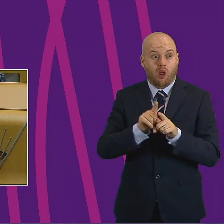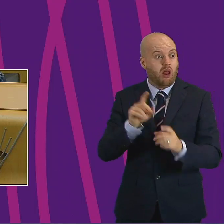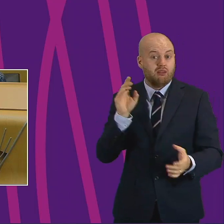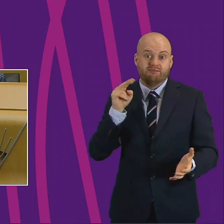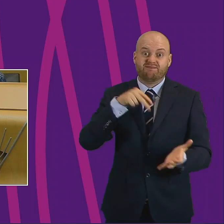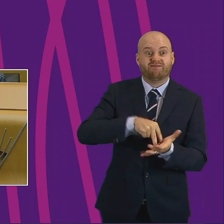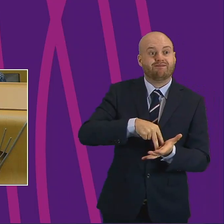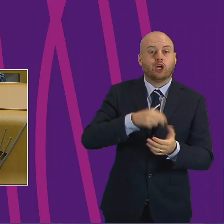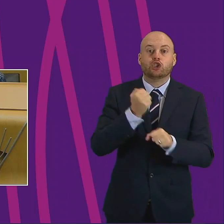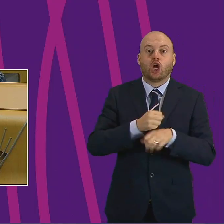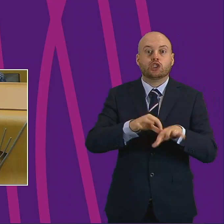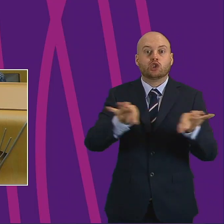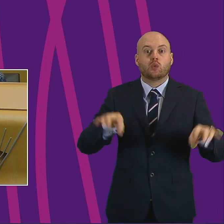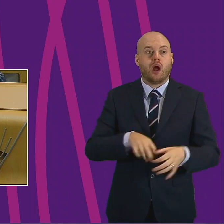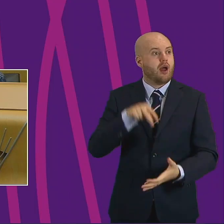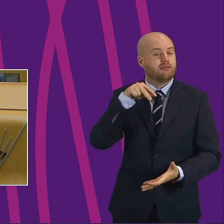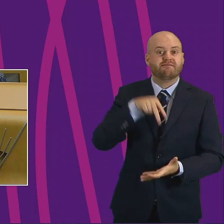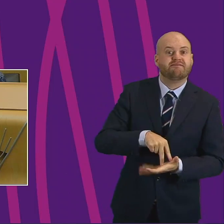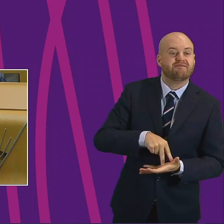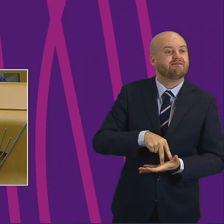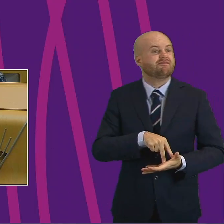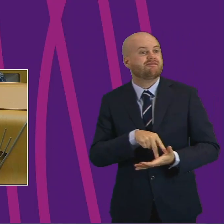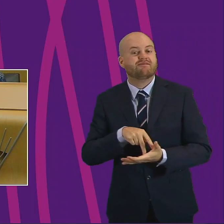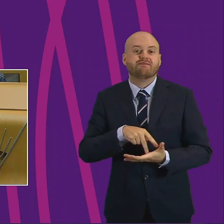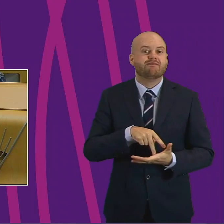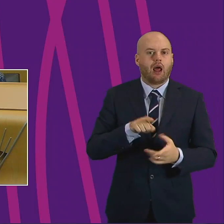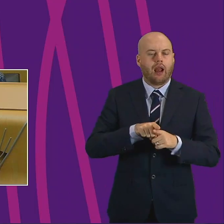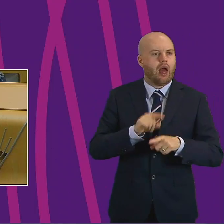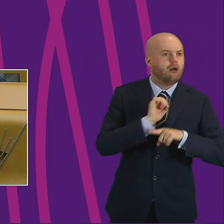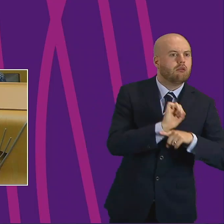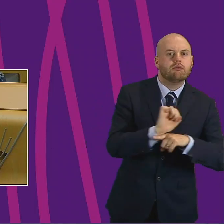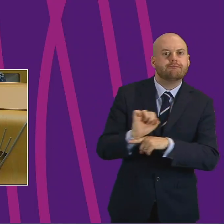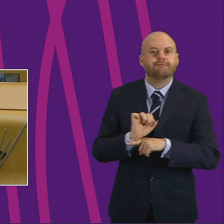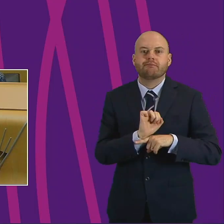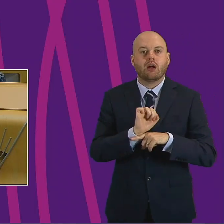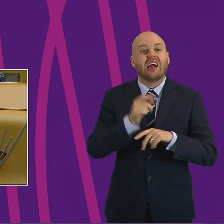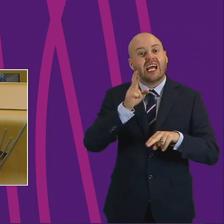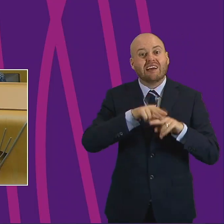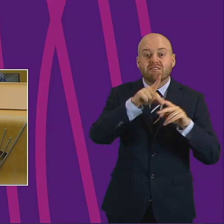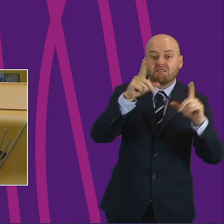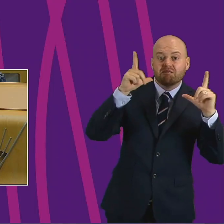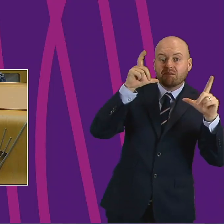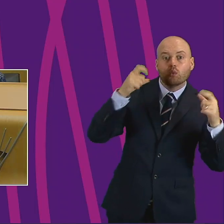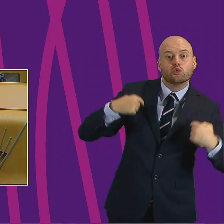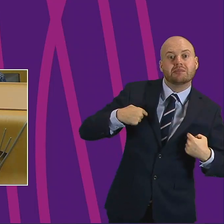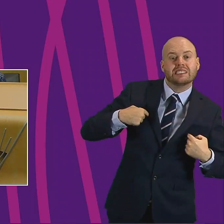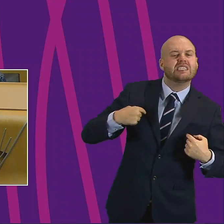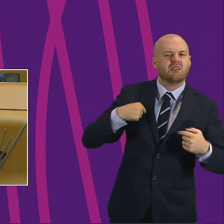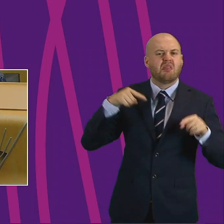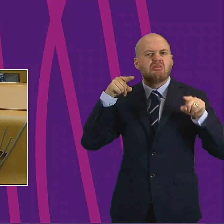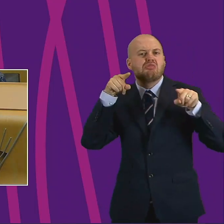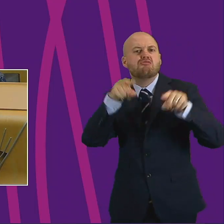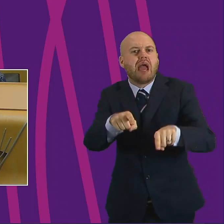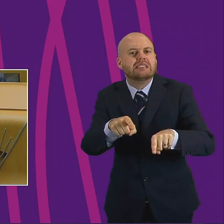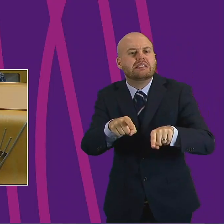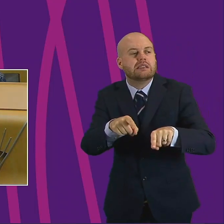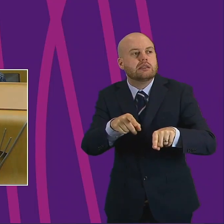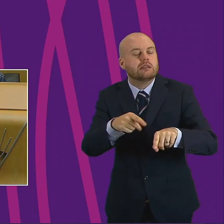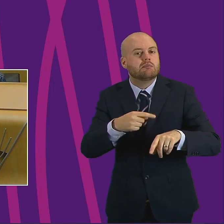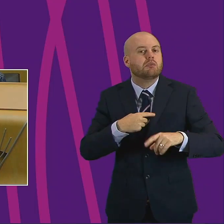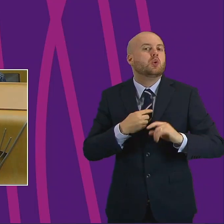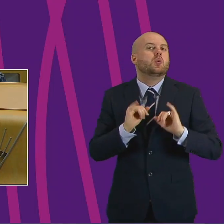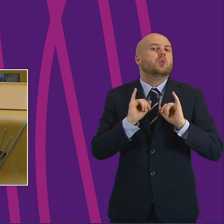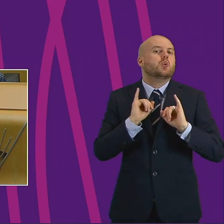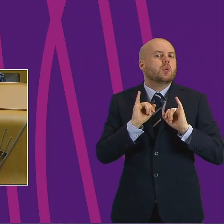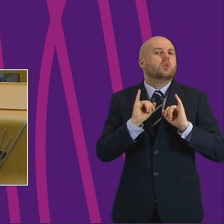these men, I deleted most of my pictures." Can the Cabinet Secretary please outline what action the police can